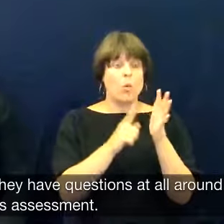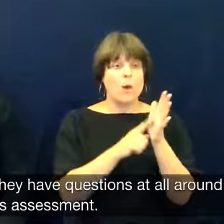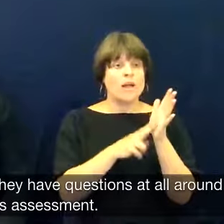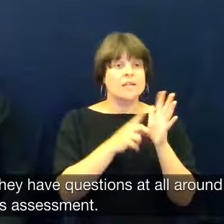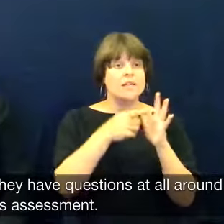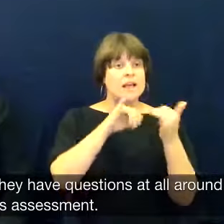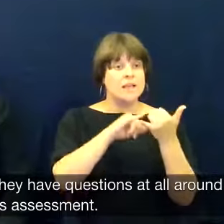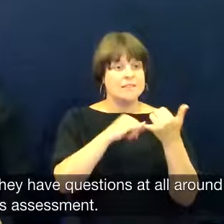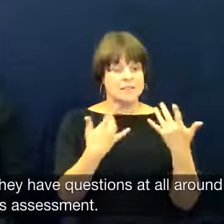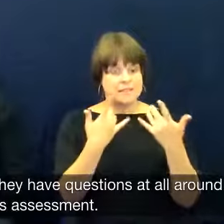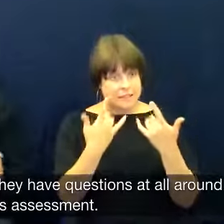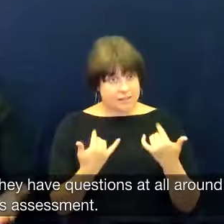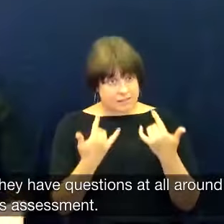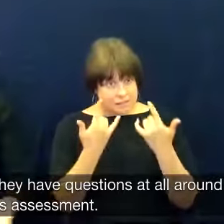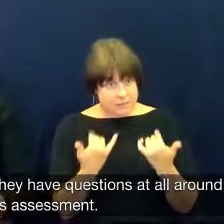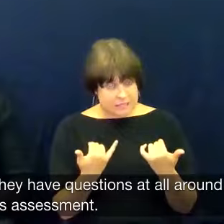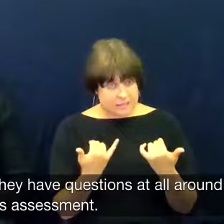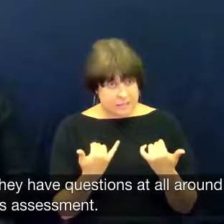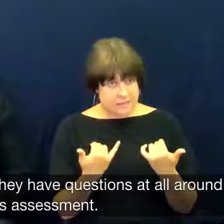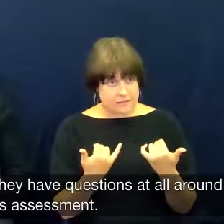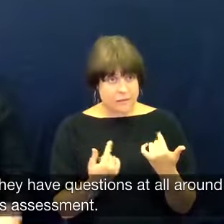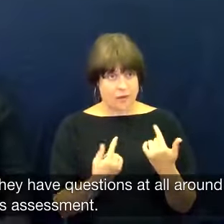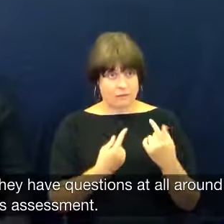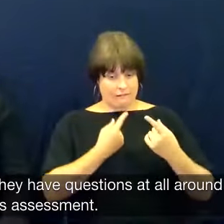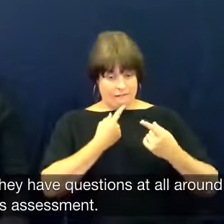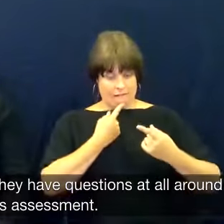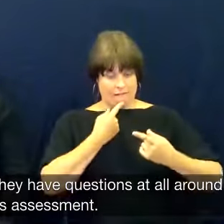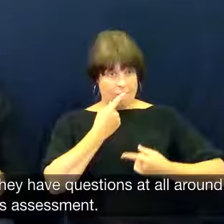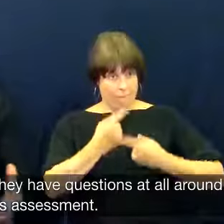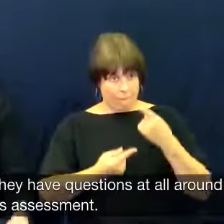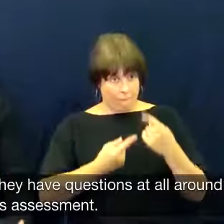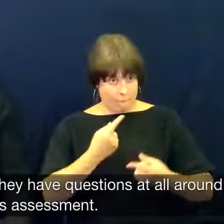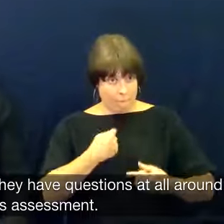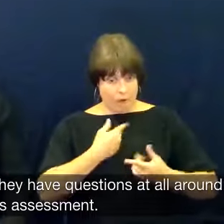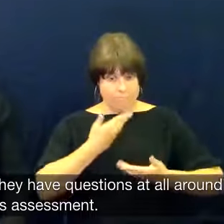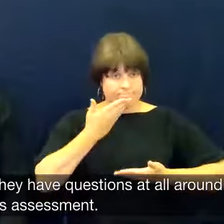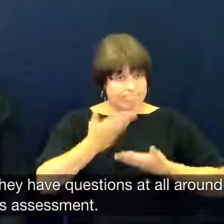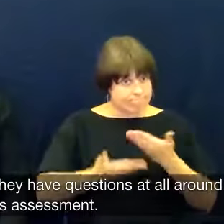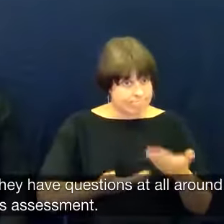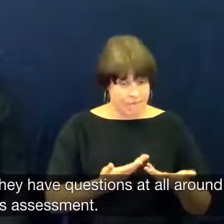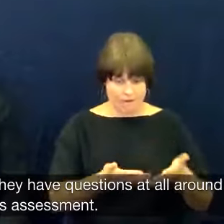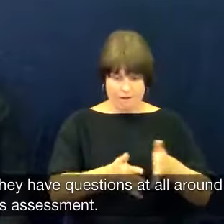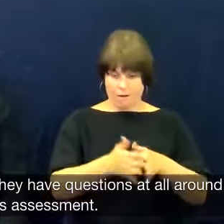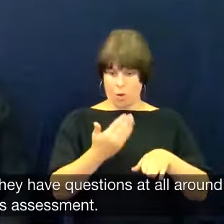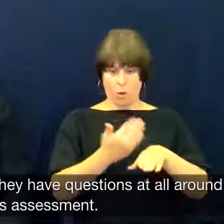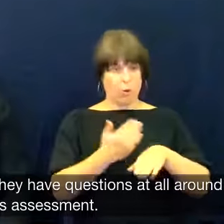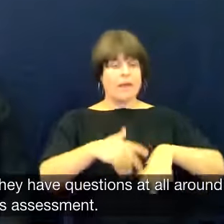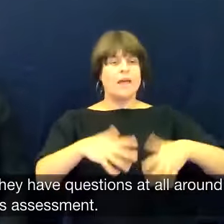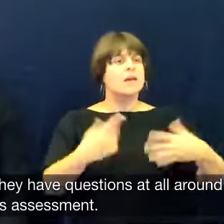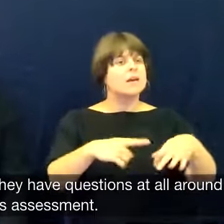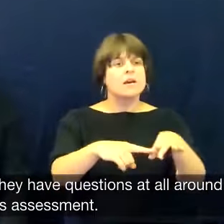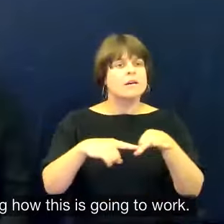So the information on explaining how this is going to work, any question you may